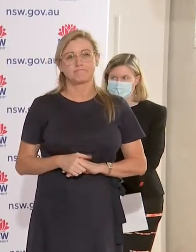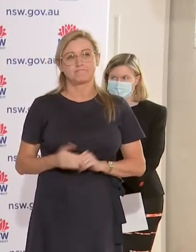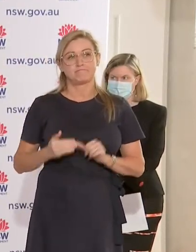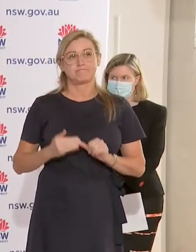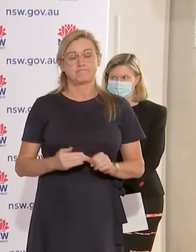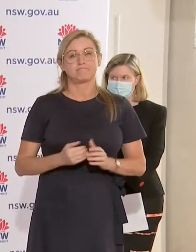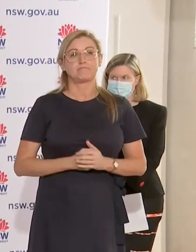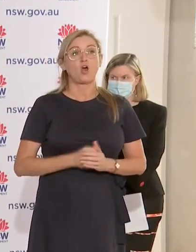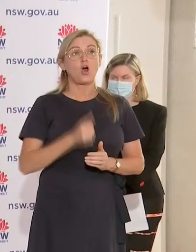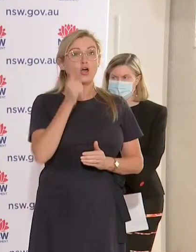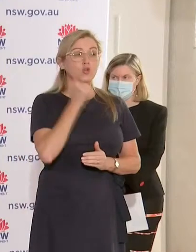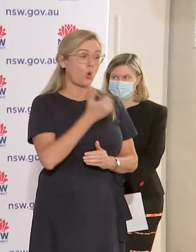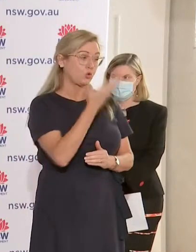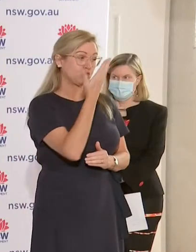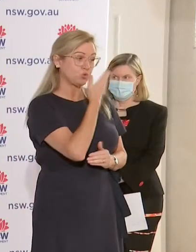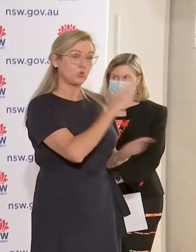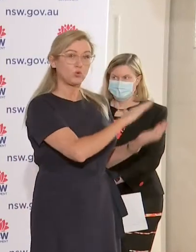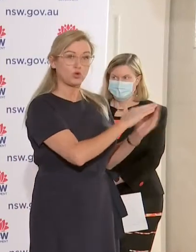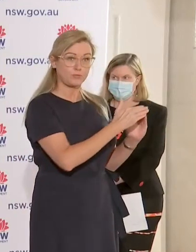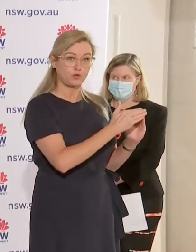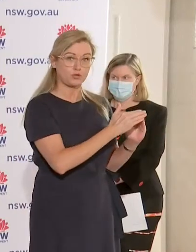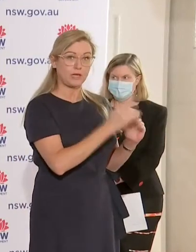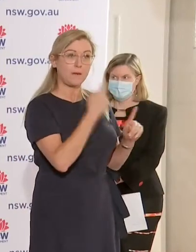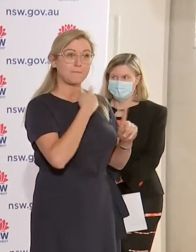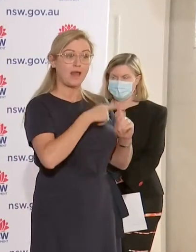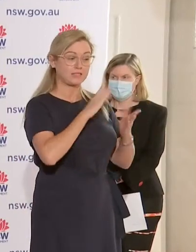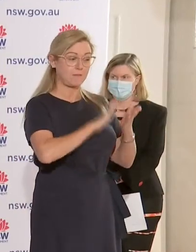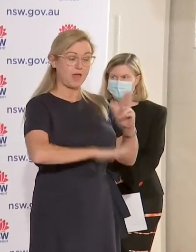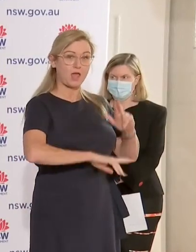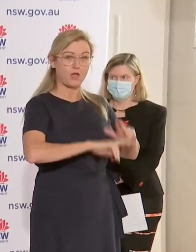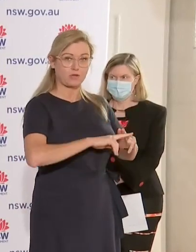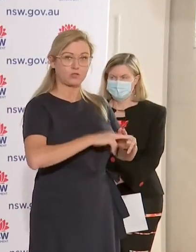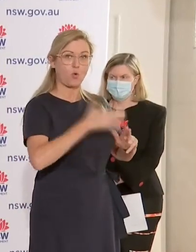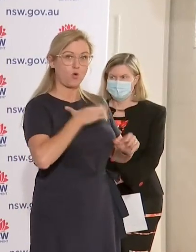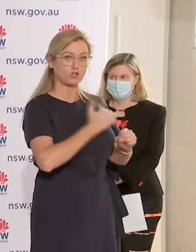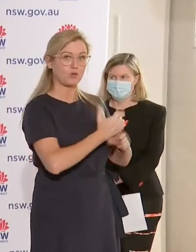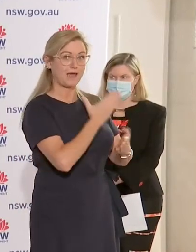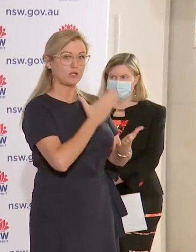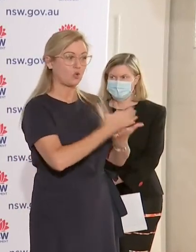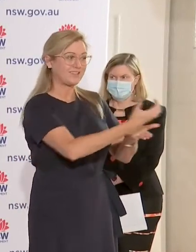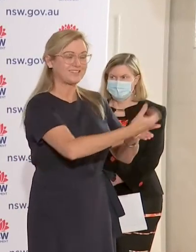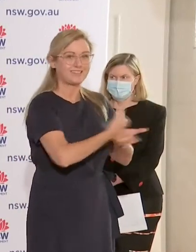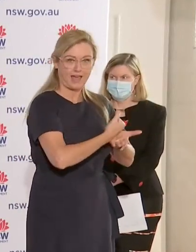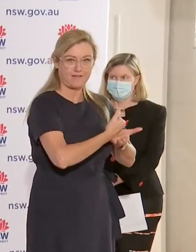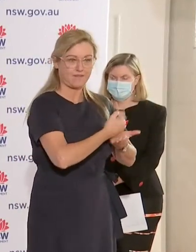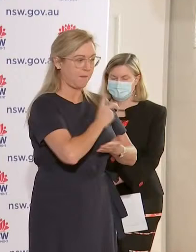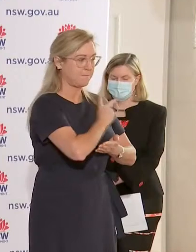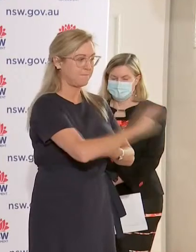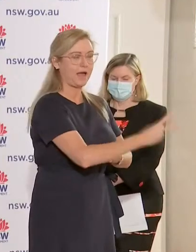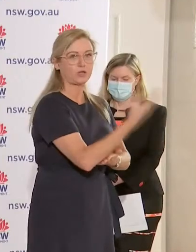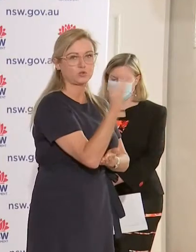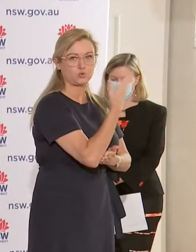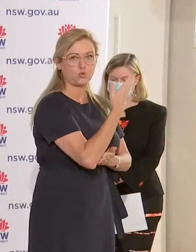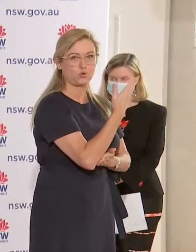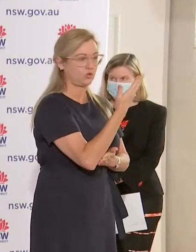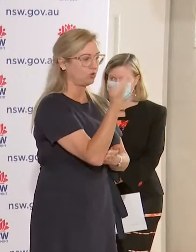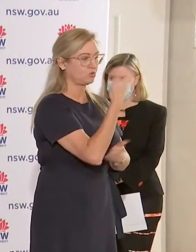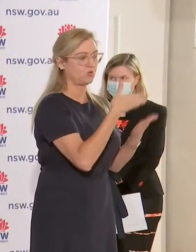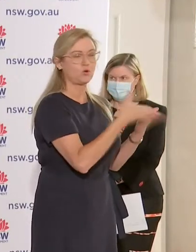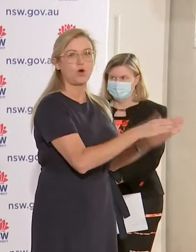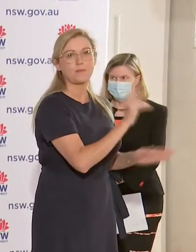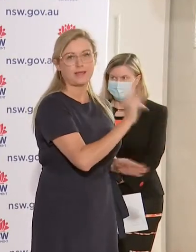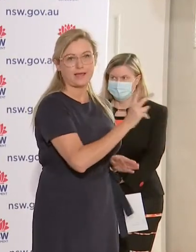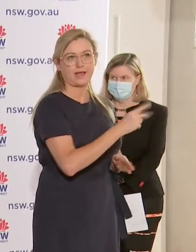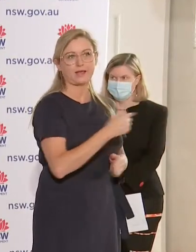parents want us to make sure we've planned for a safe return to school, and that's exactly what we've done. We know that obviously what gives